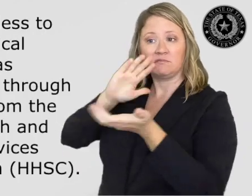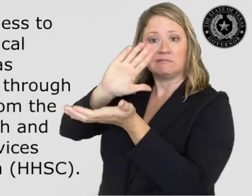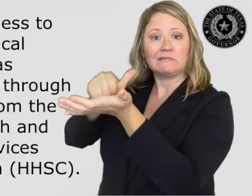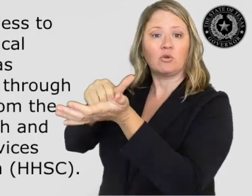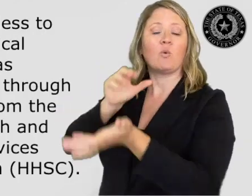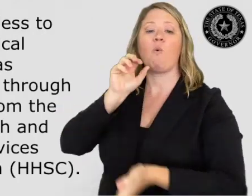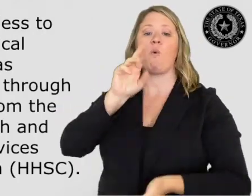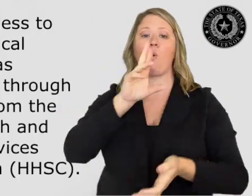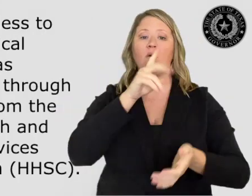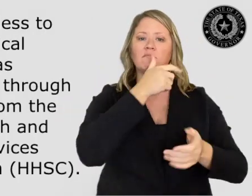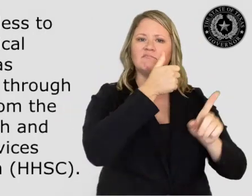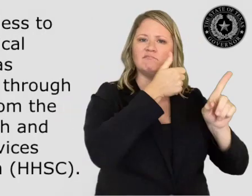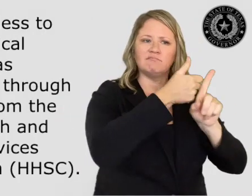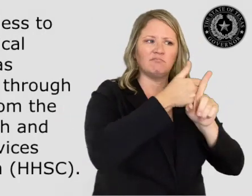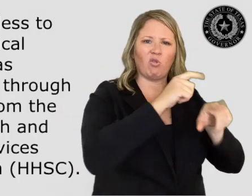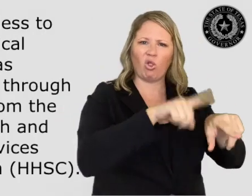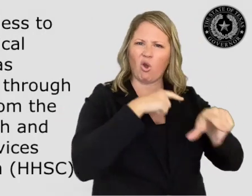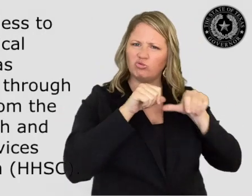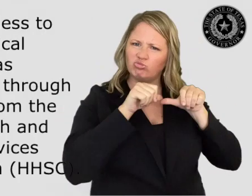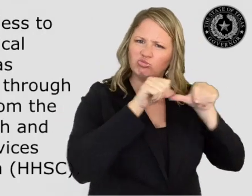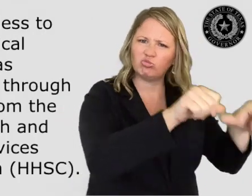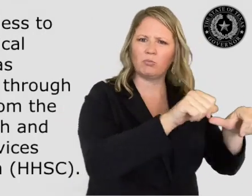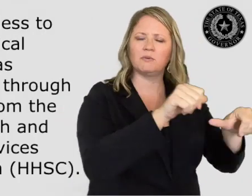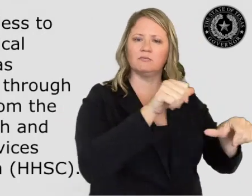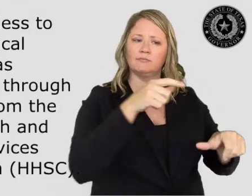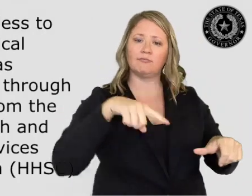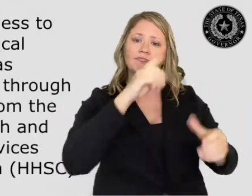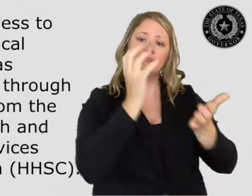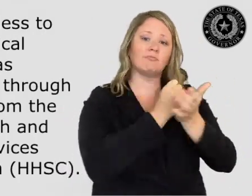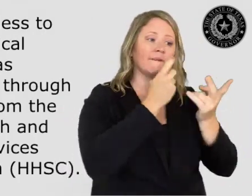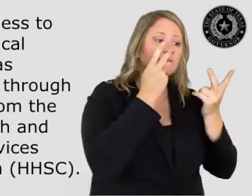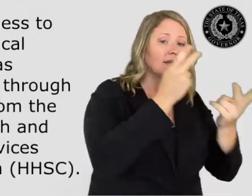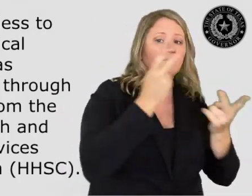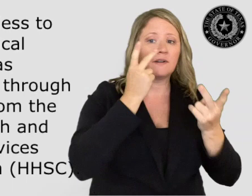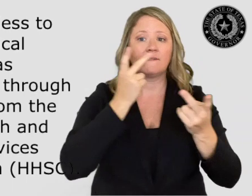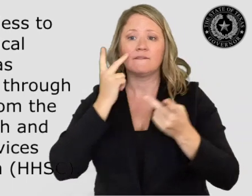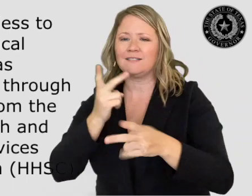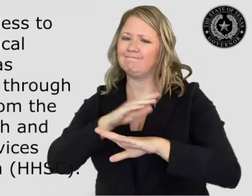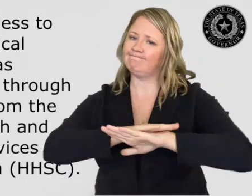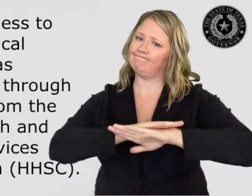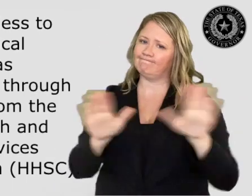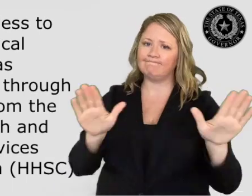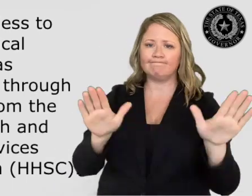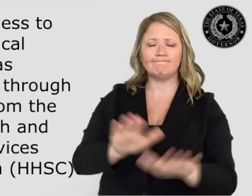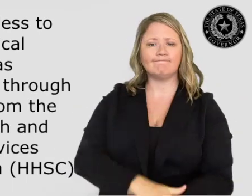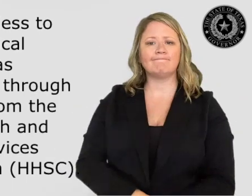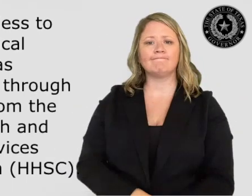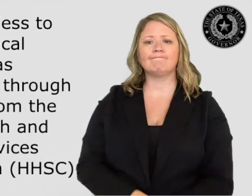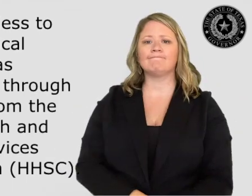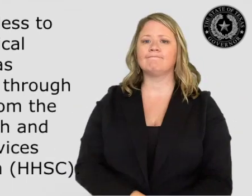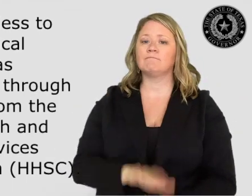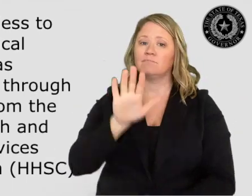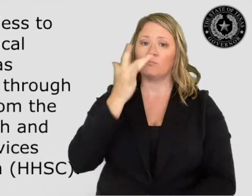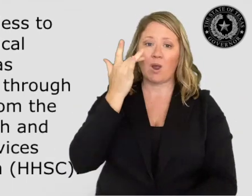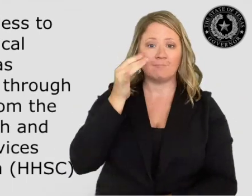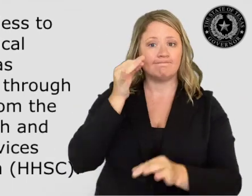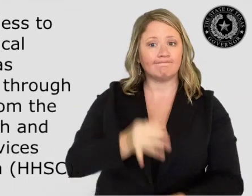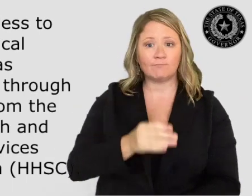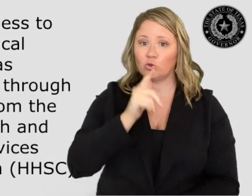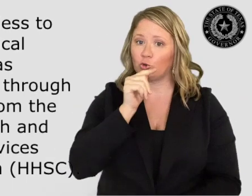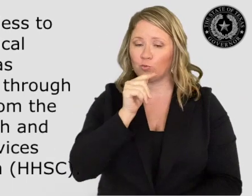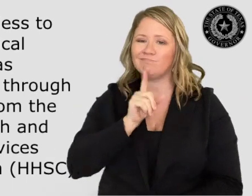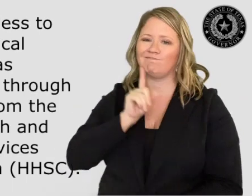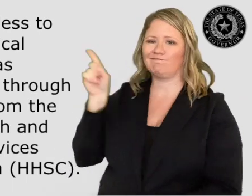care facilities unless to provide critical assistance as determined through guidance from the Texas Health and Human Services